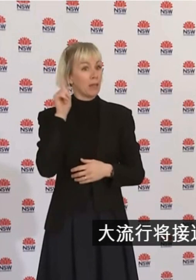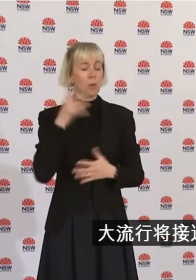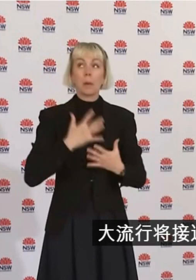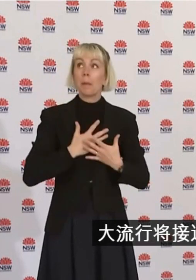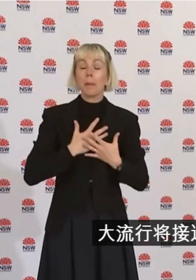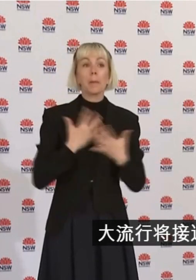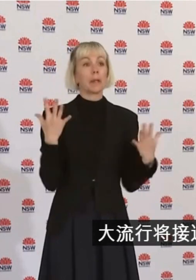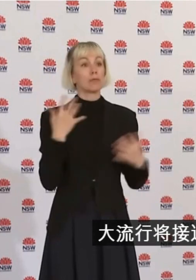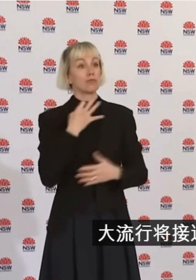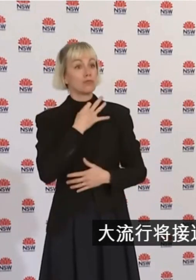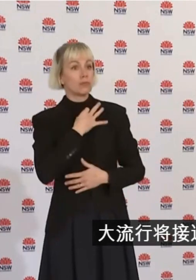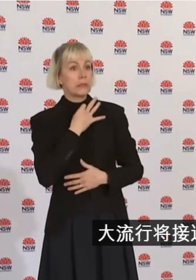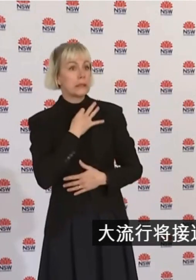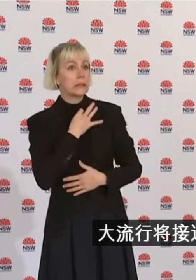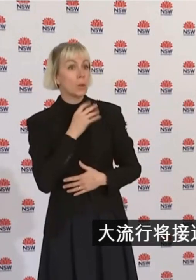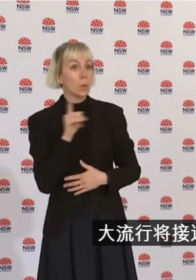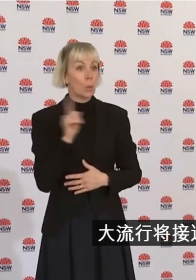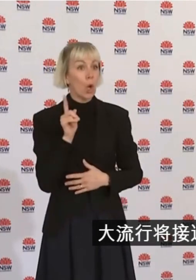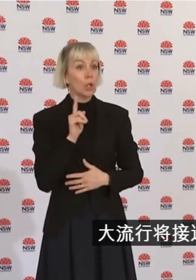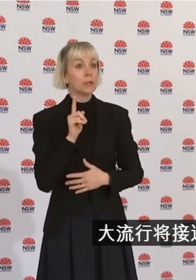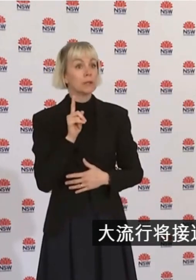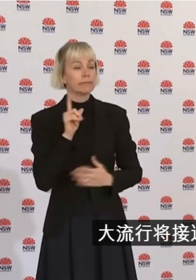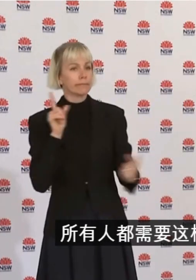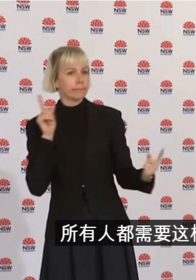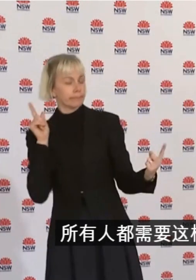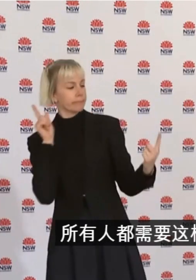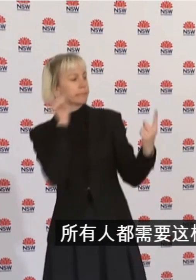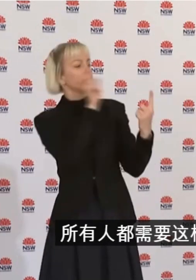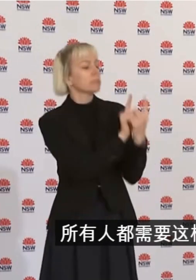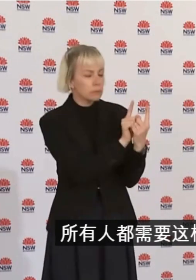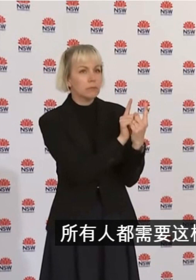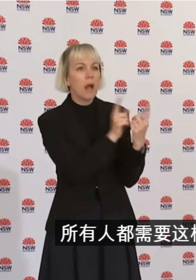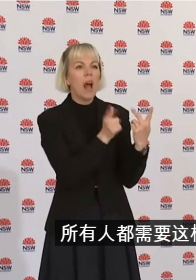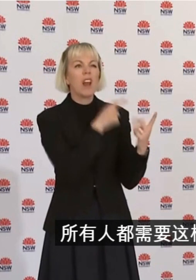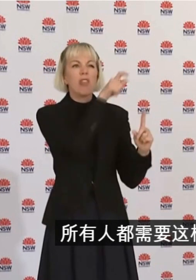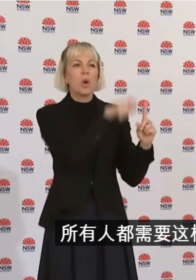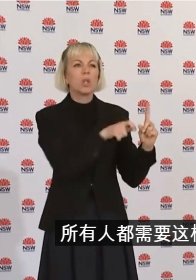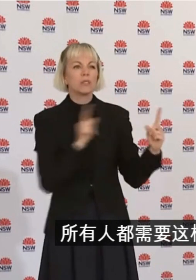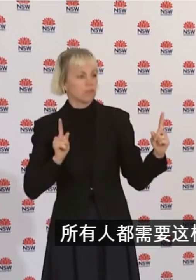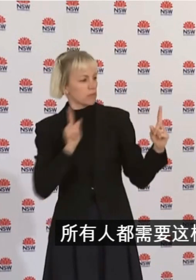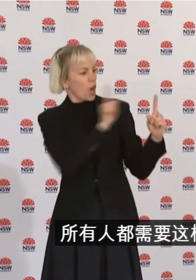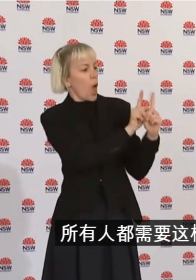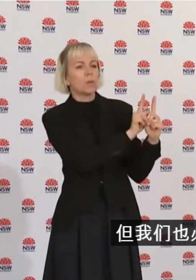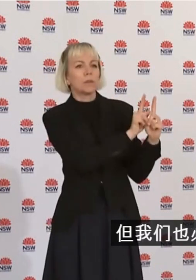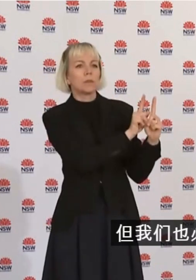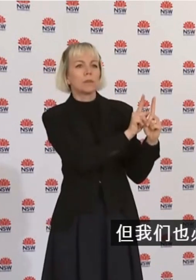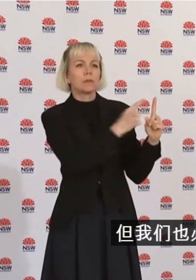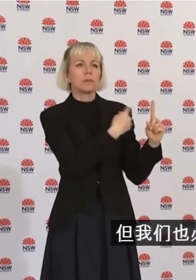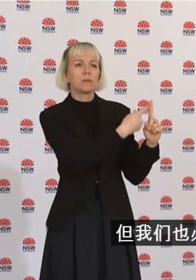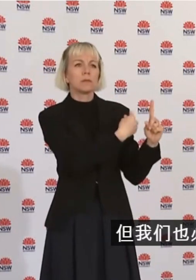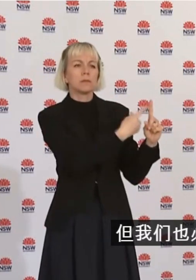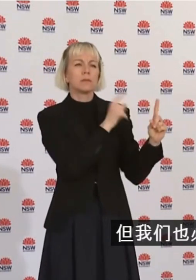pandemic is to be near another human being. Now, we all need to do that. That's an essential human need.